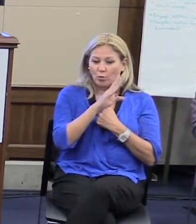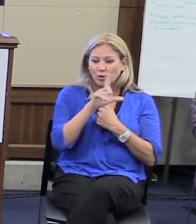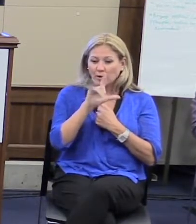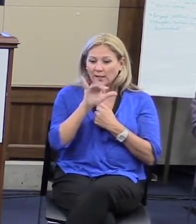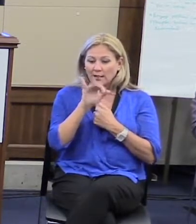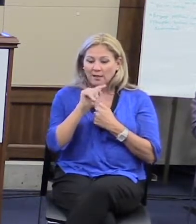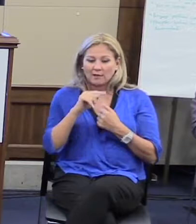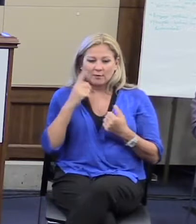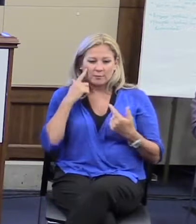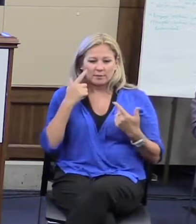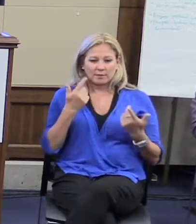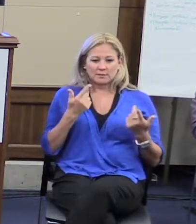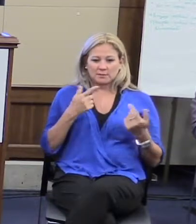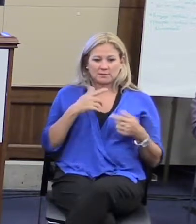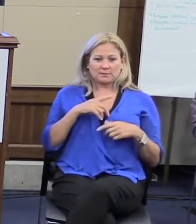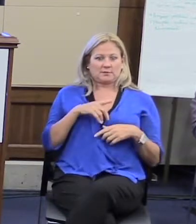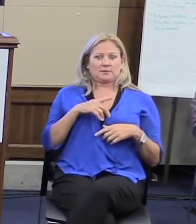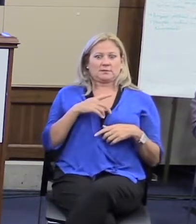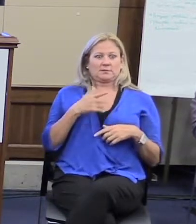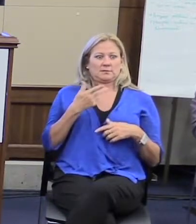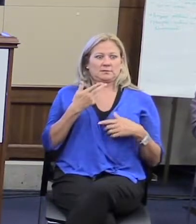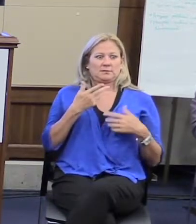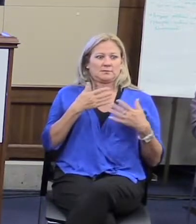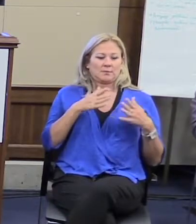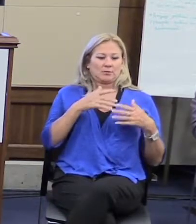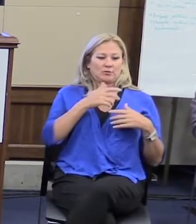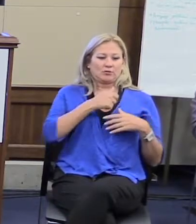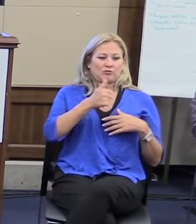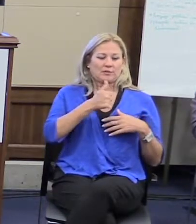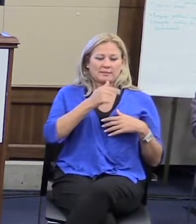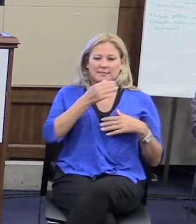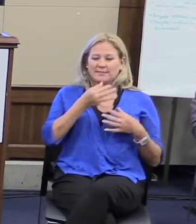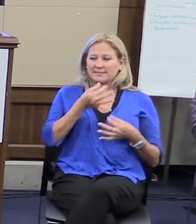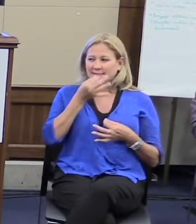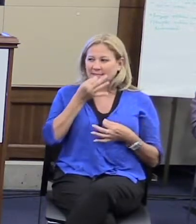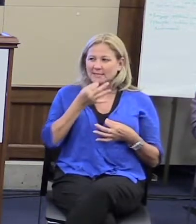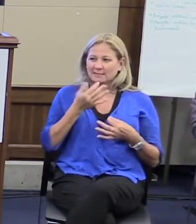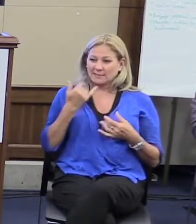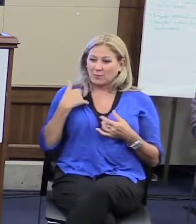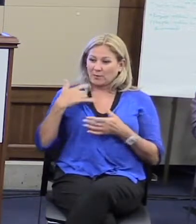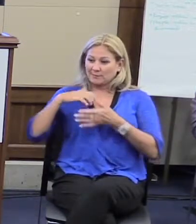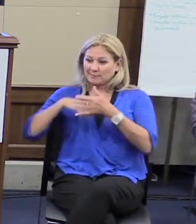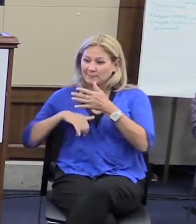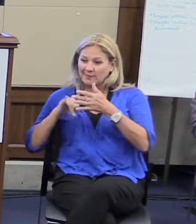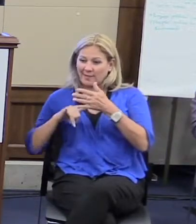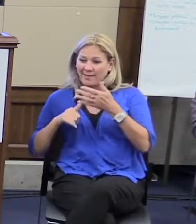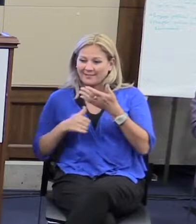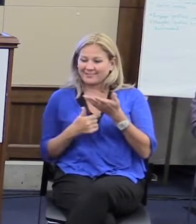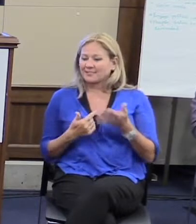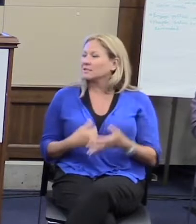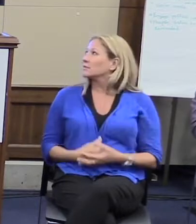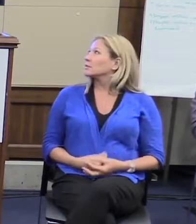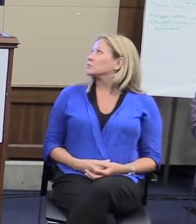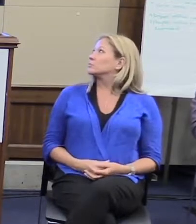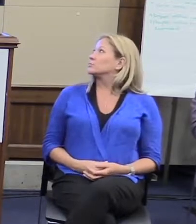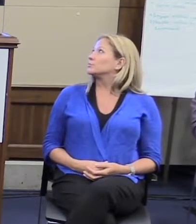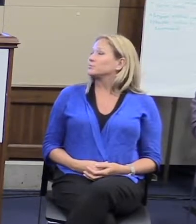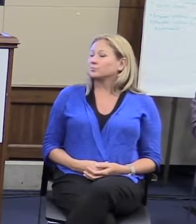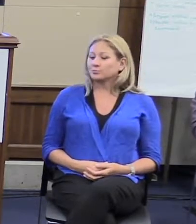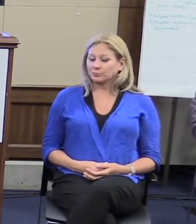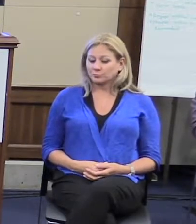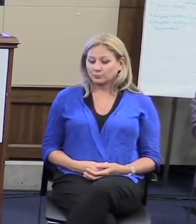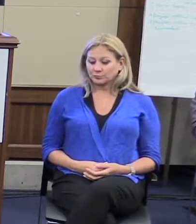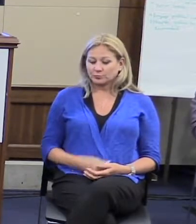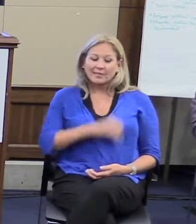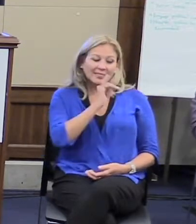Because paratransit stinks. Yeah, it does. It does. Absolutely. So those are the kinds of issues